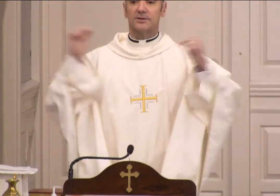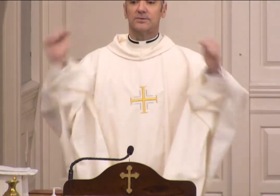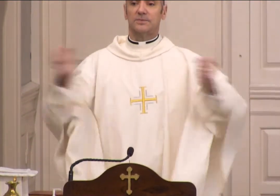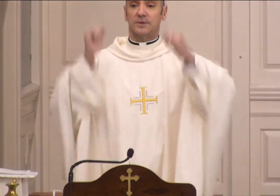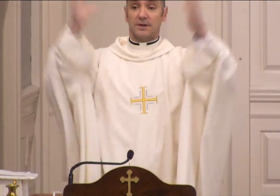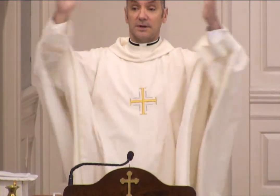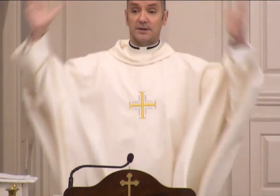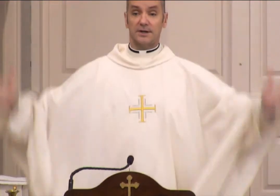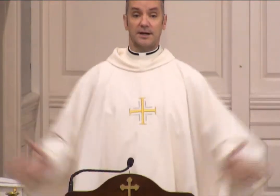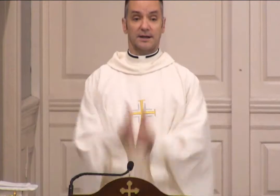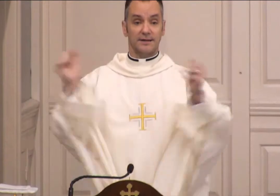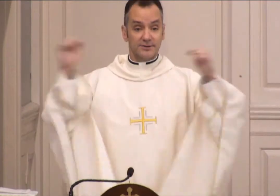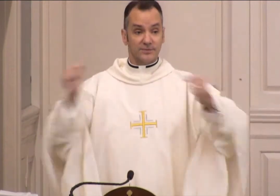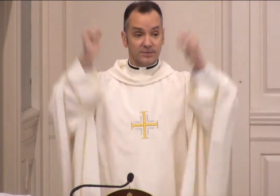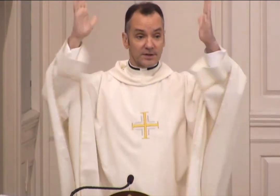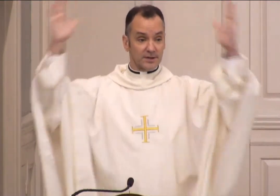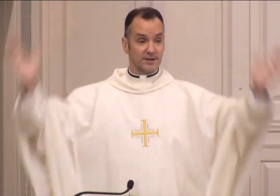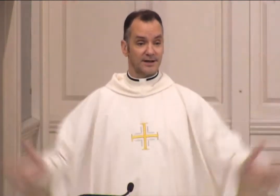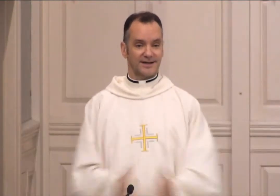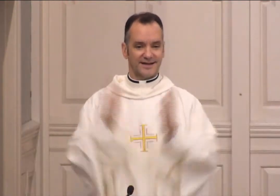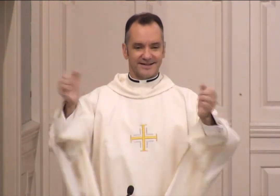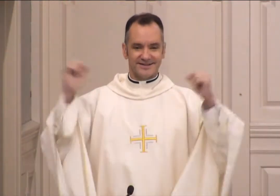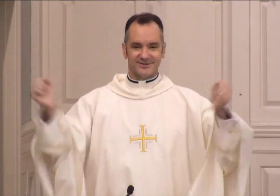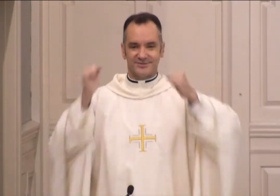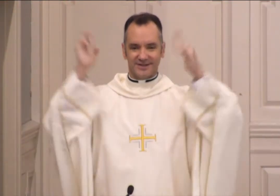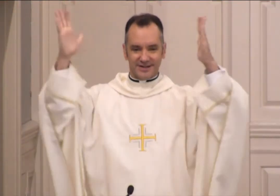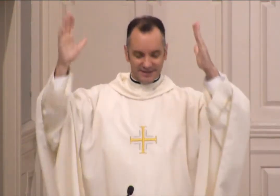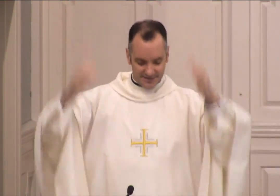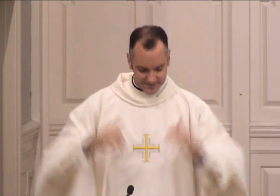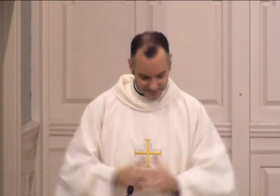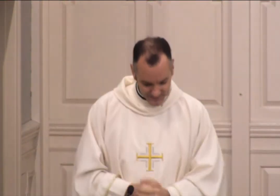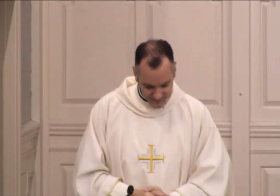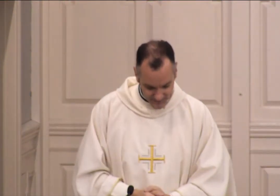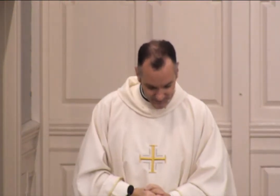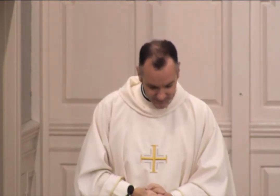Alleluia, alleluia, alleluia.